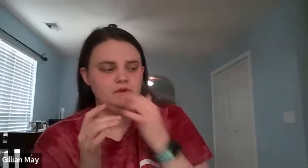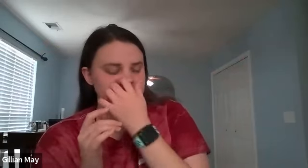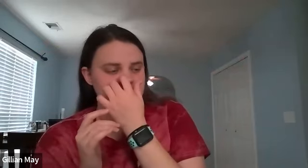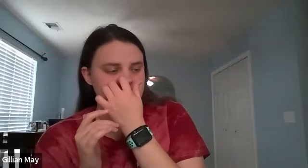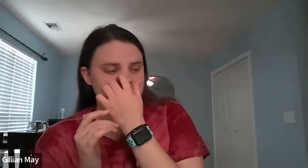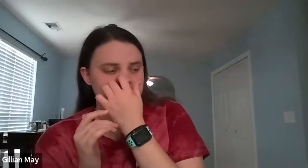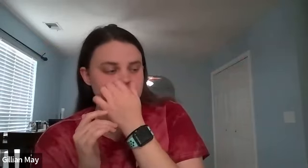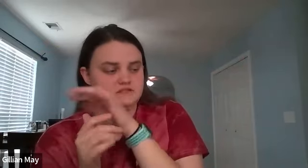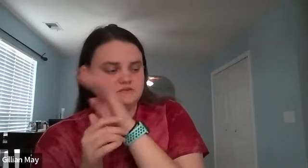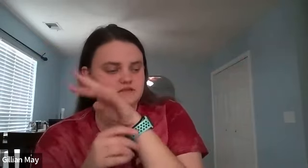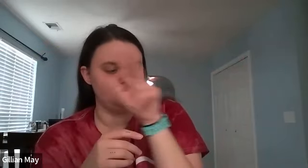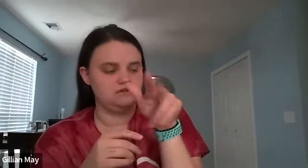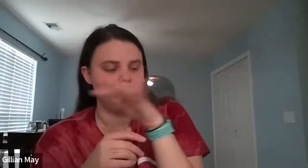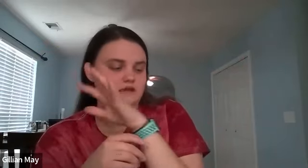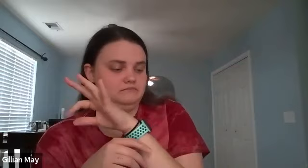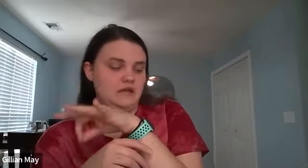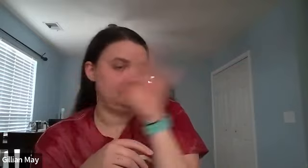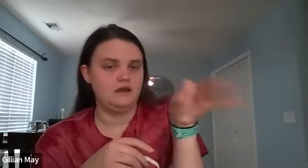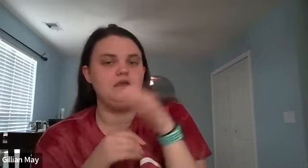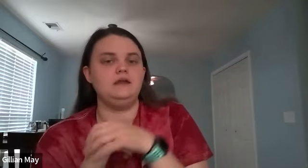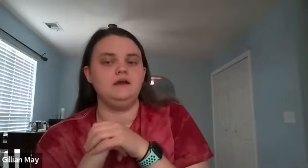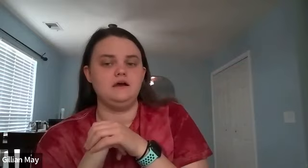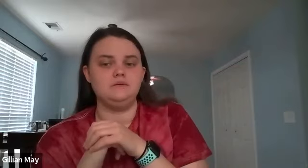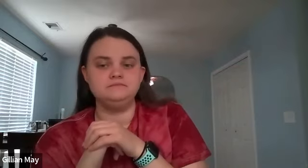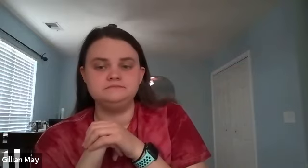okay, so yes, we did the 43, 99.